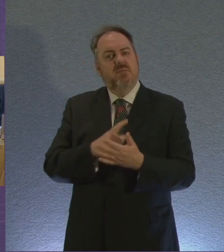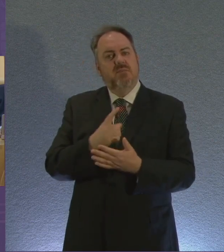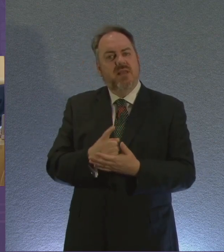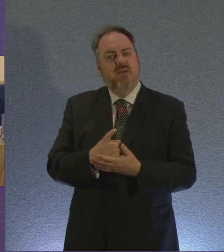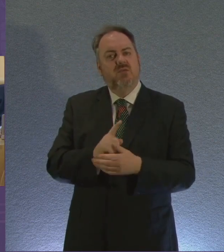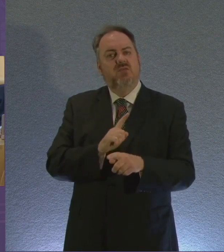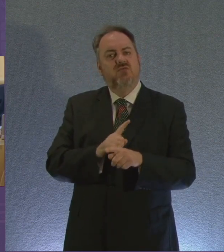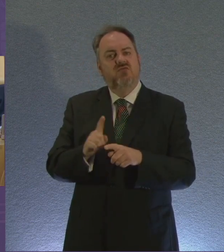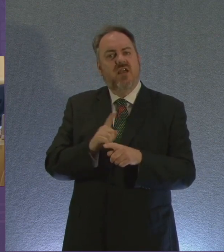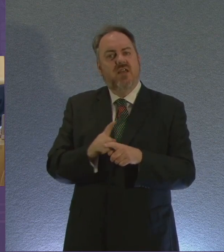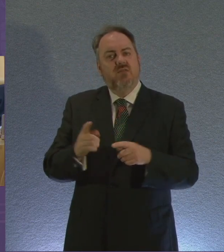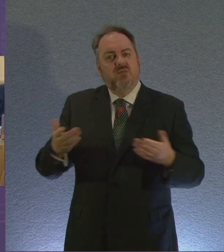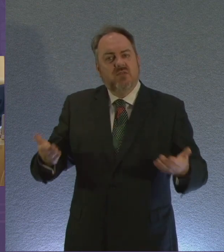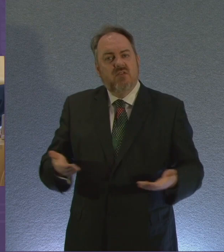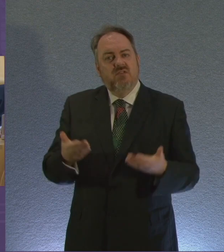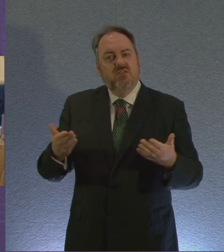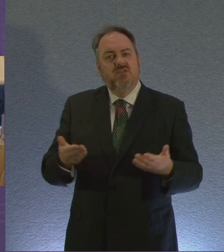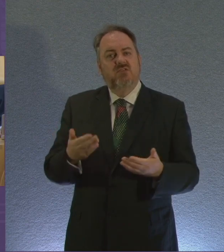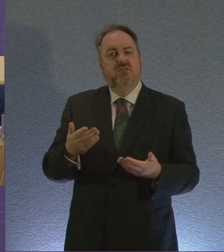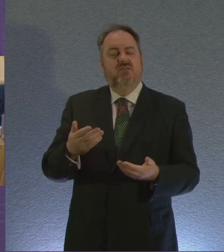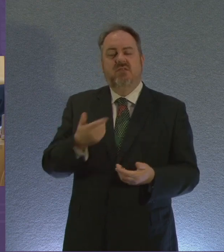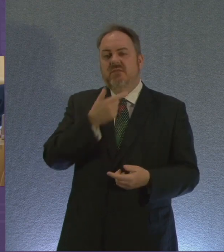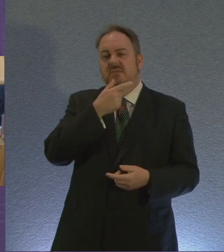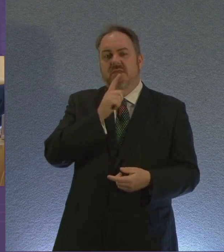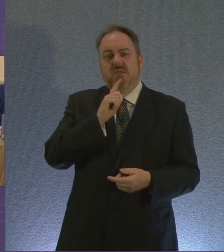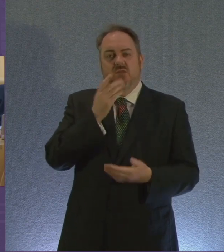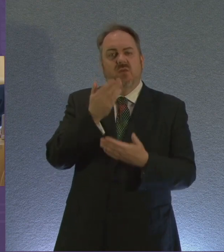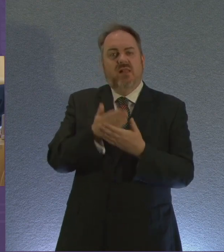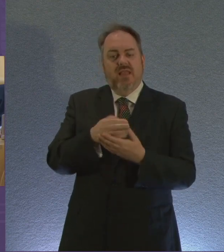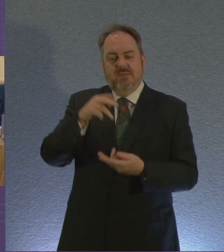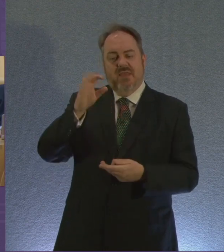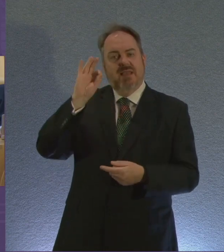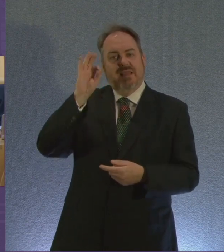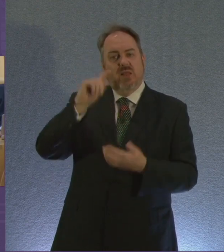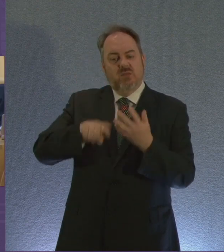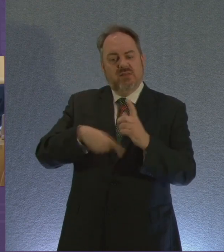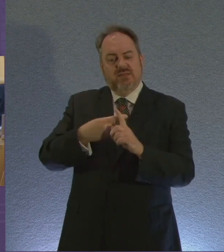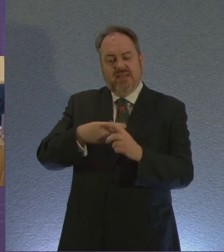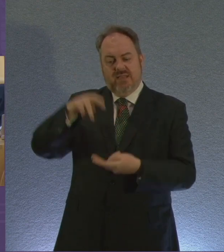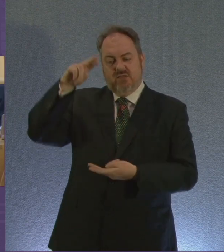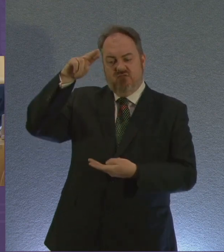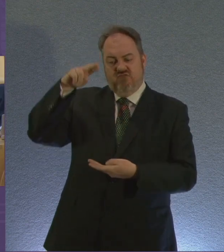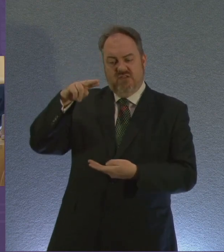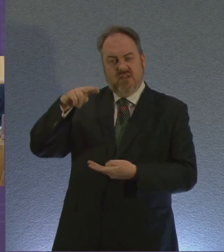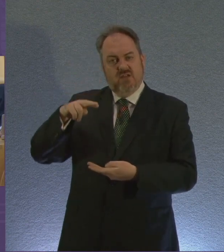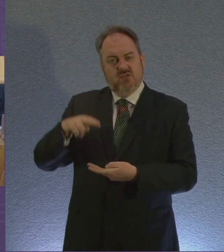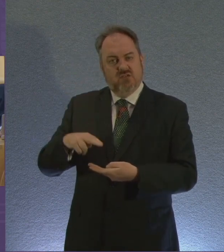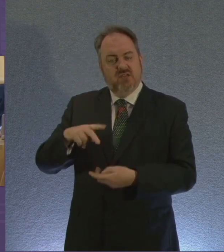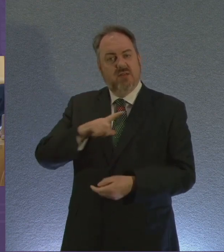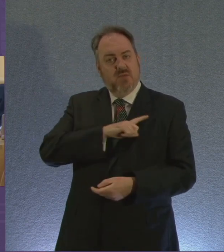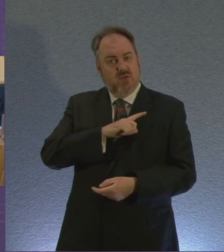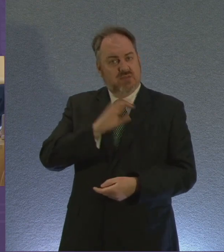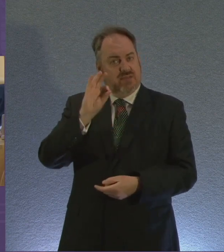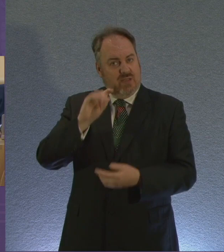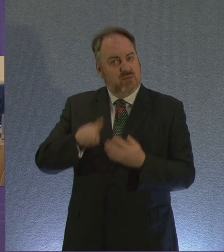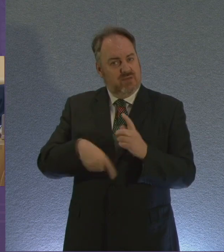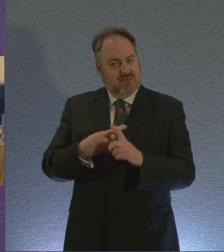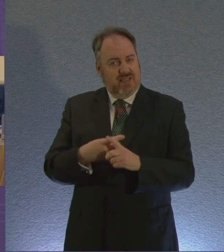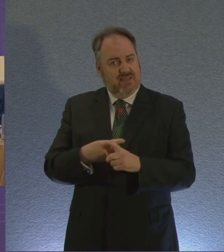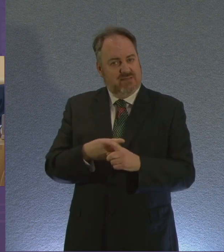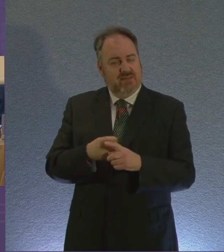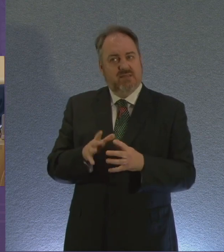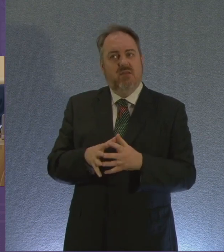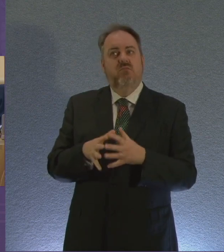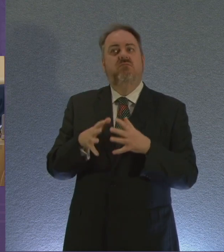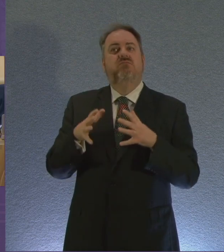widening eligibility for council tax reduction during the COVID-19 outbreak, because we do know that council tax is the #1